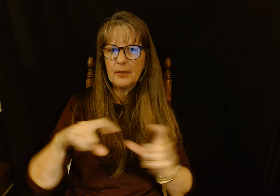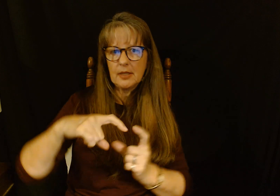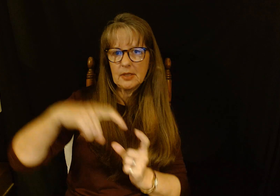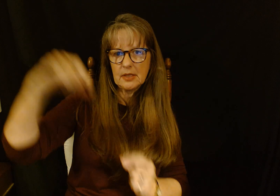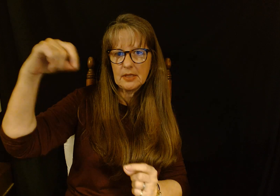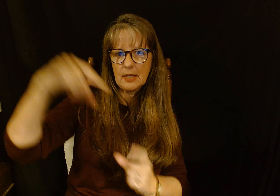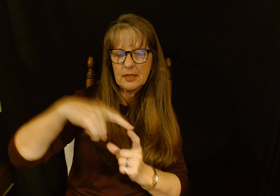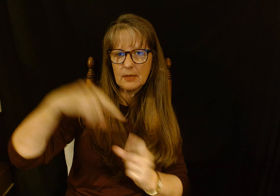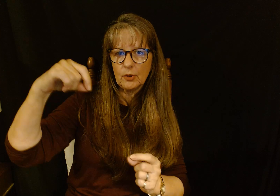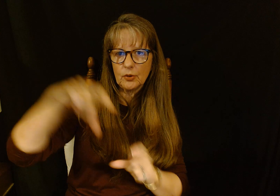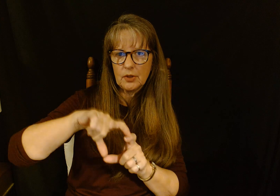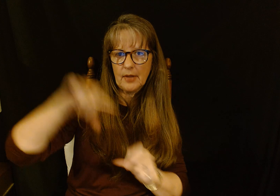it's similar to that.